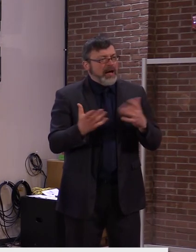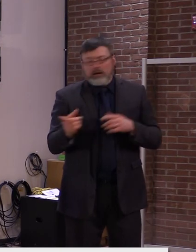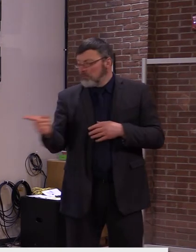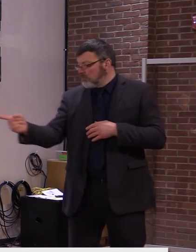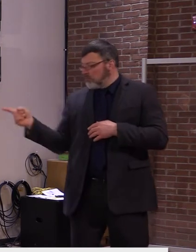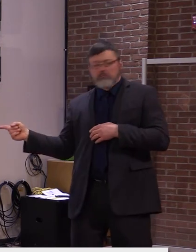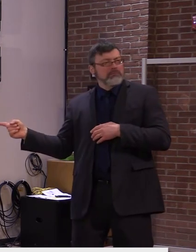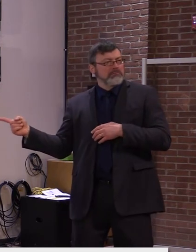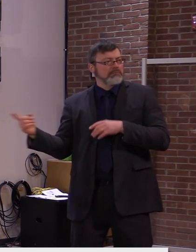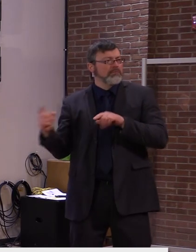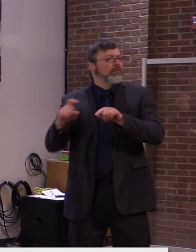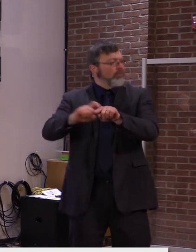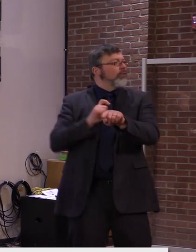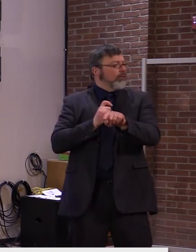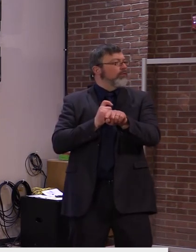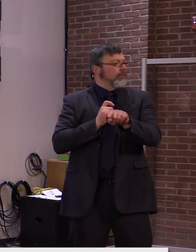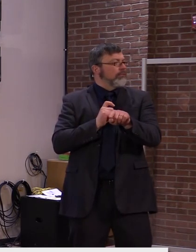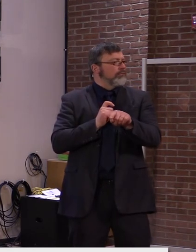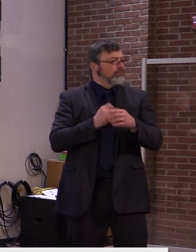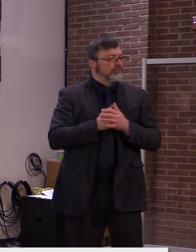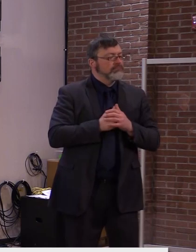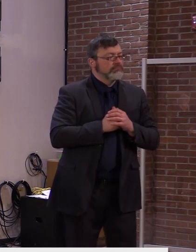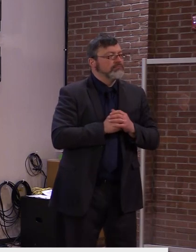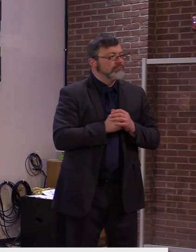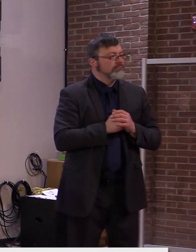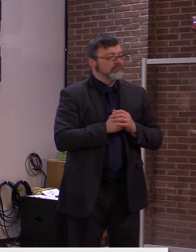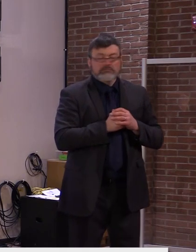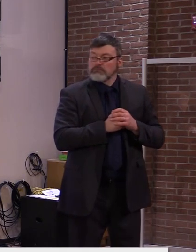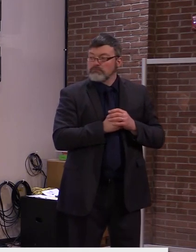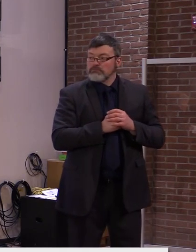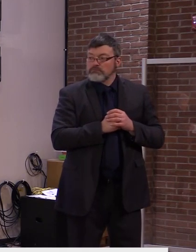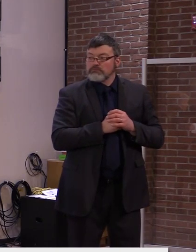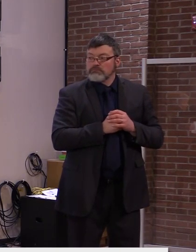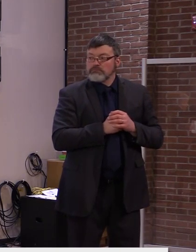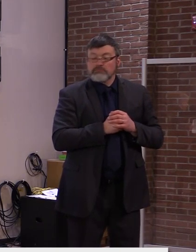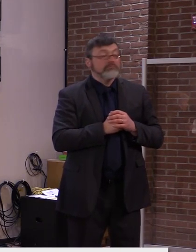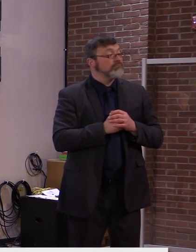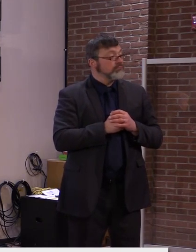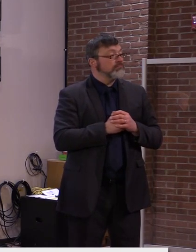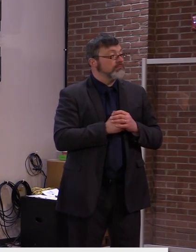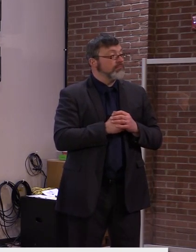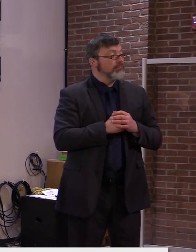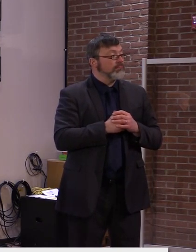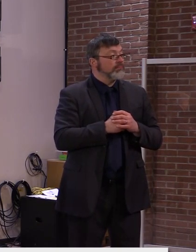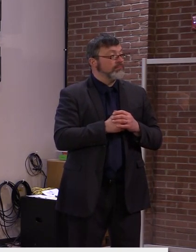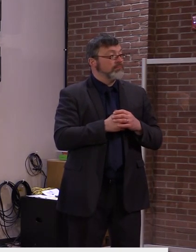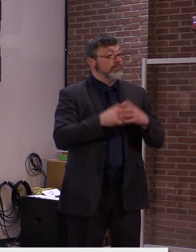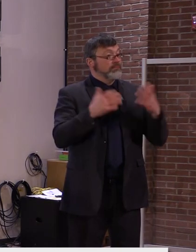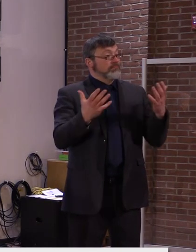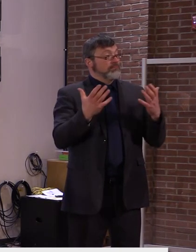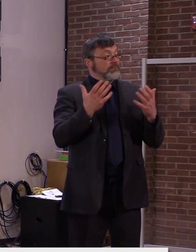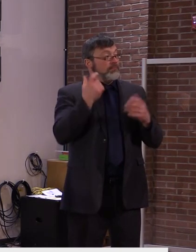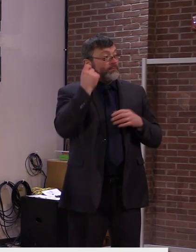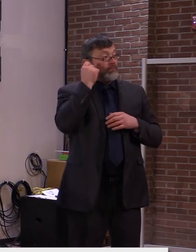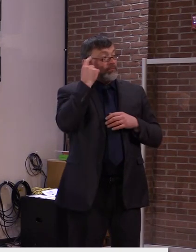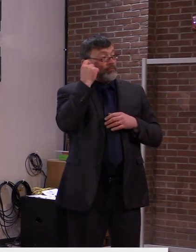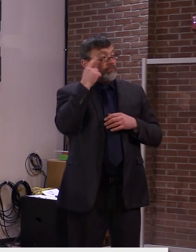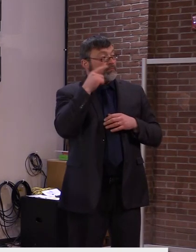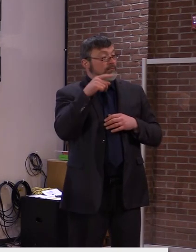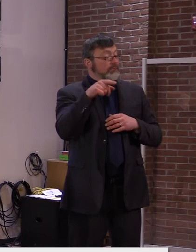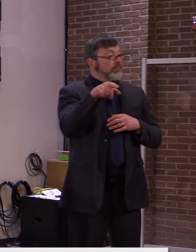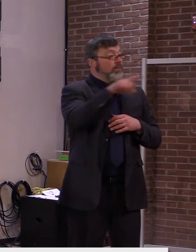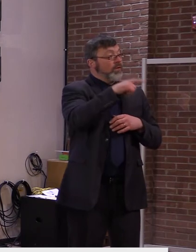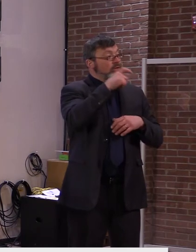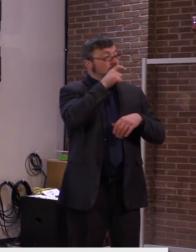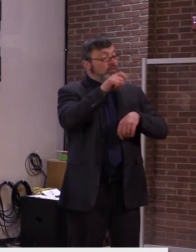855-722-7878. As a reminder, healthcare workers in Group 1A will continue to be eligible to receive the vaccine. Hospitals will